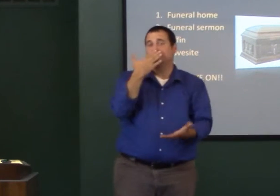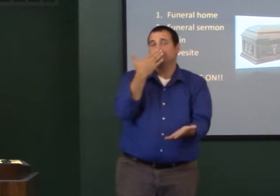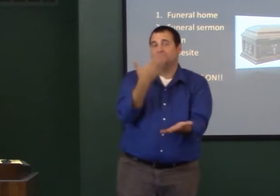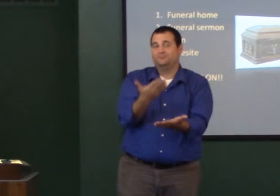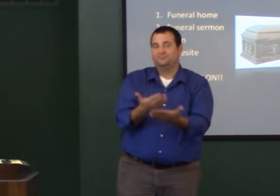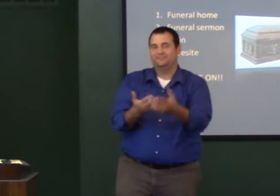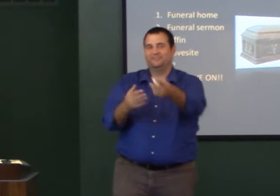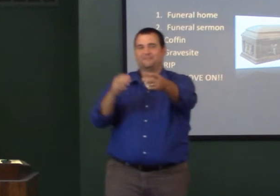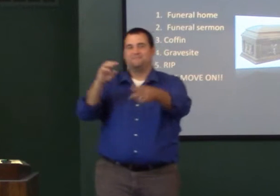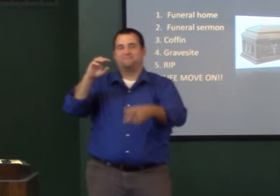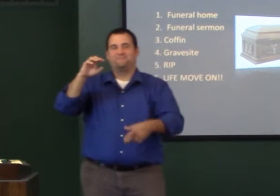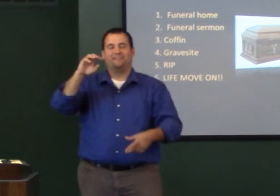So,